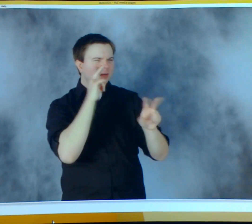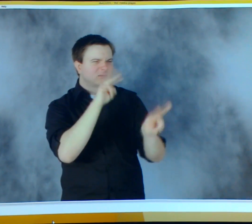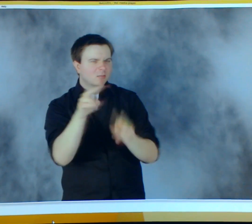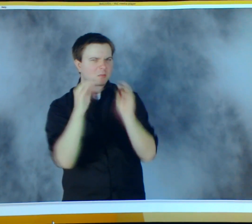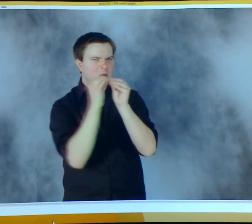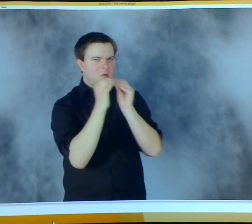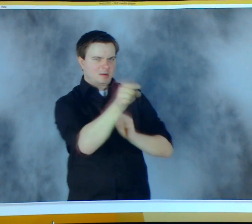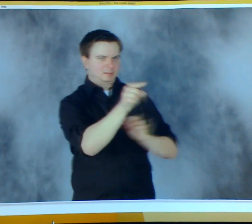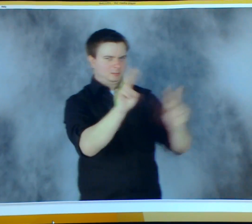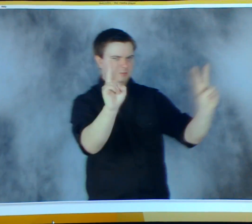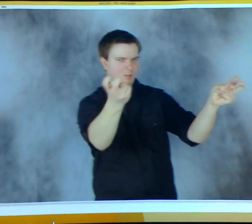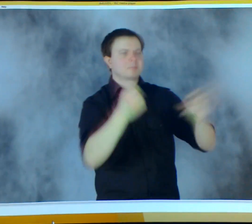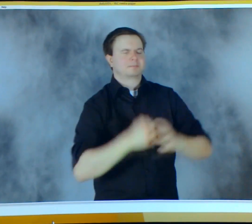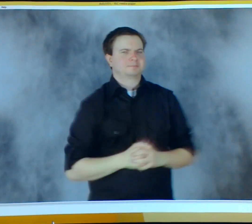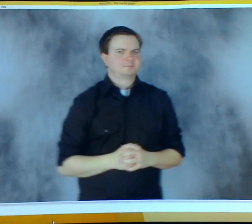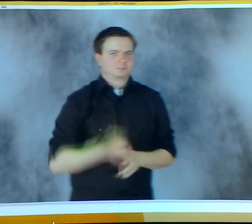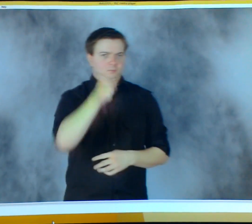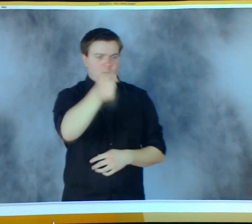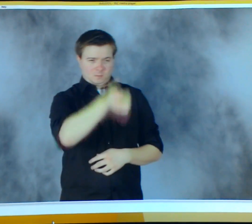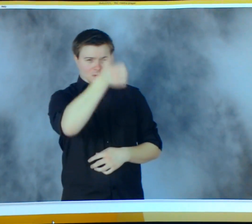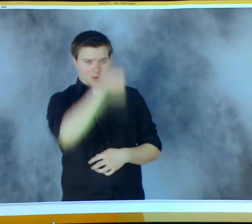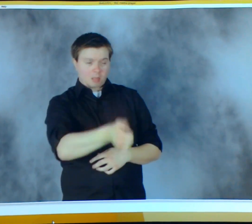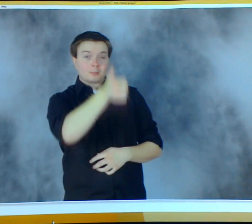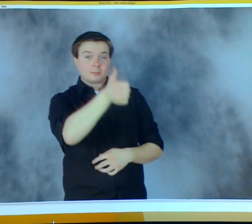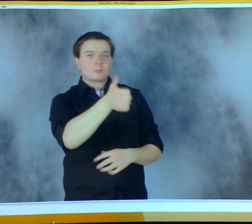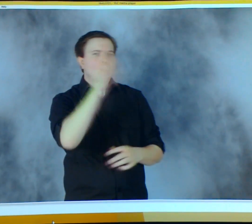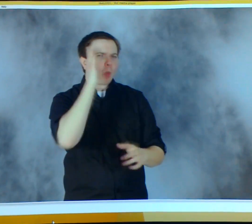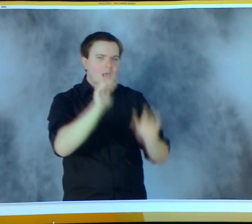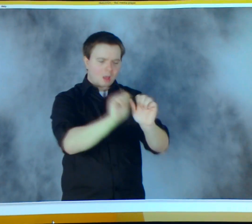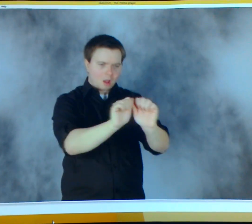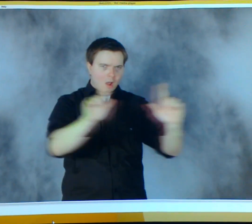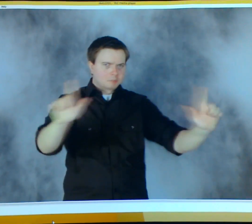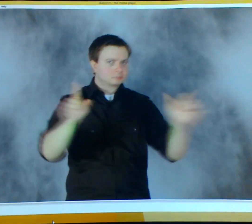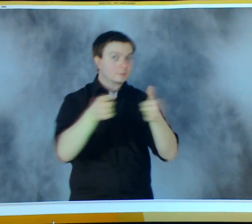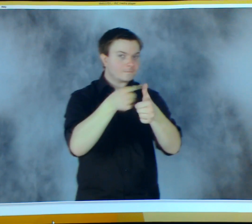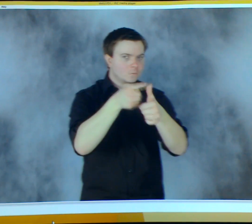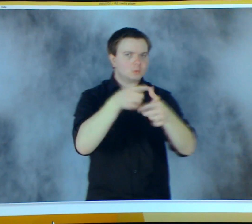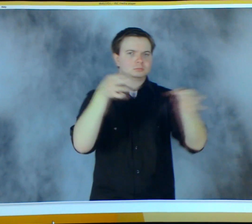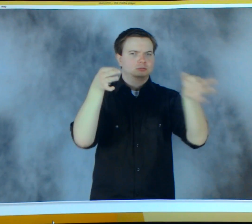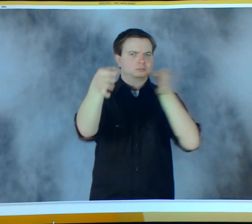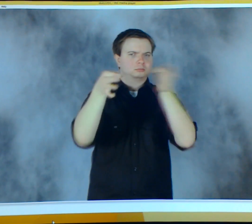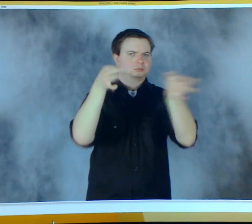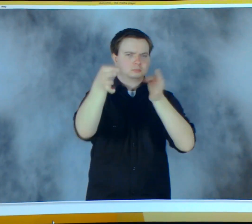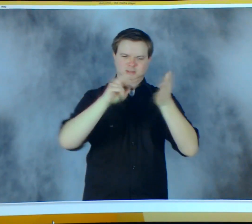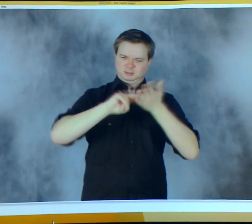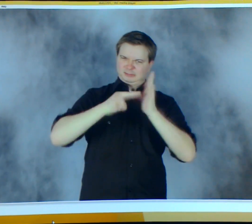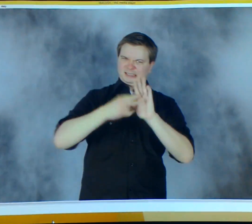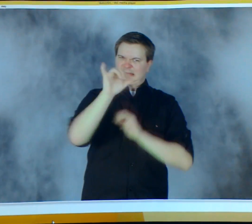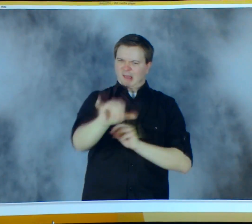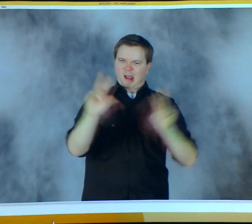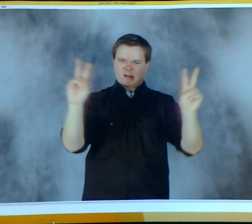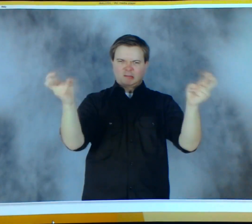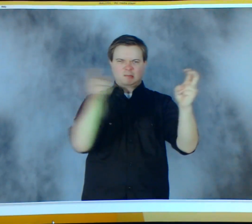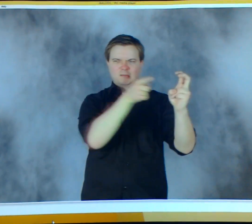resource. That way you'll be able to dig more in depth about the topics we're covering. The first part of the video will